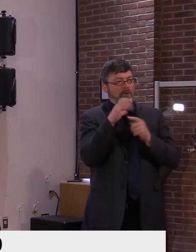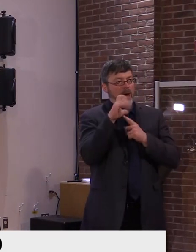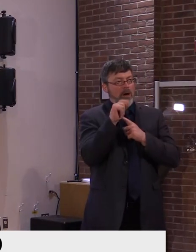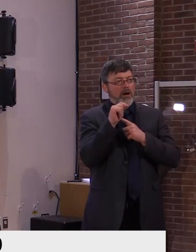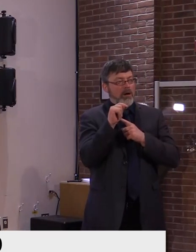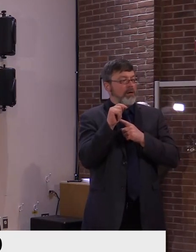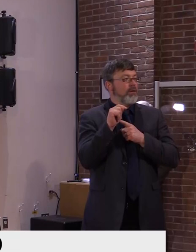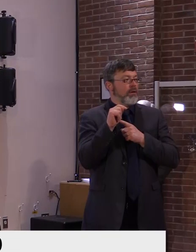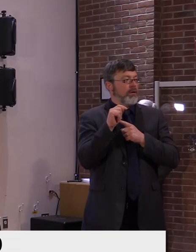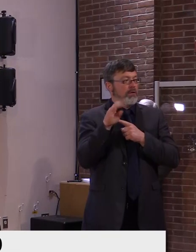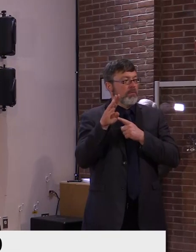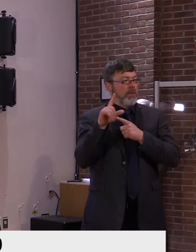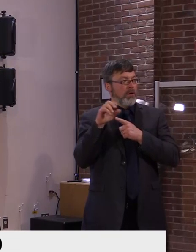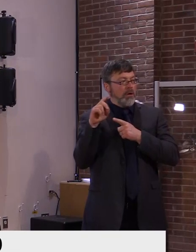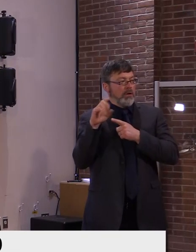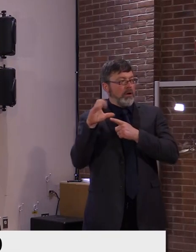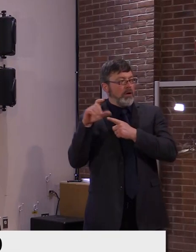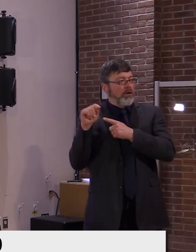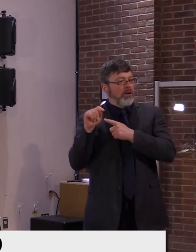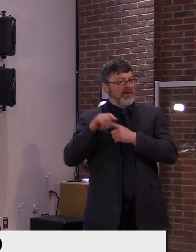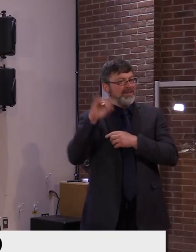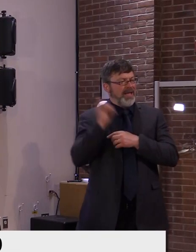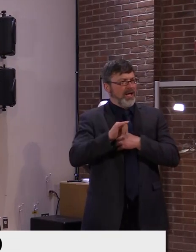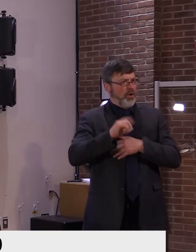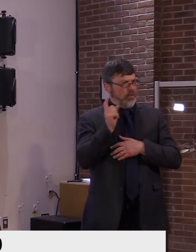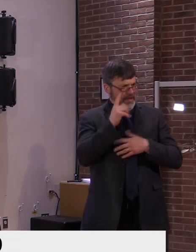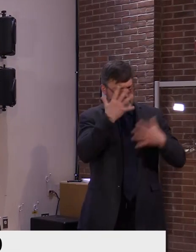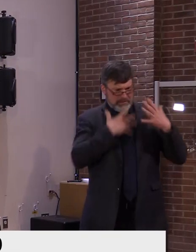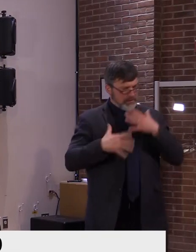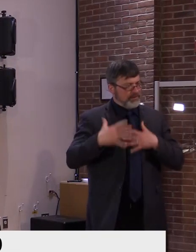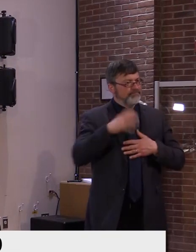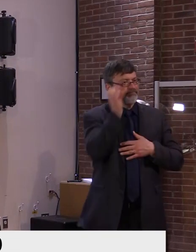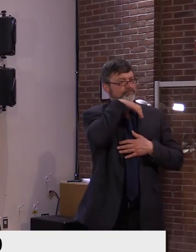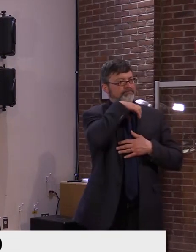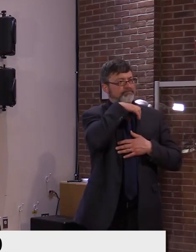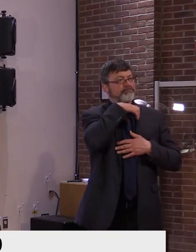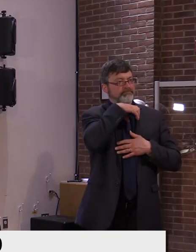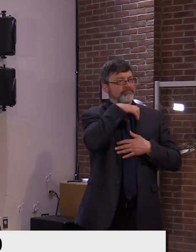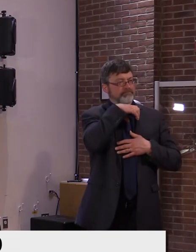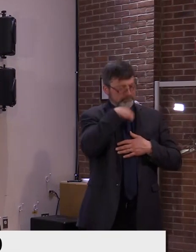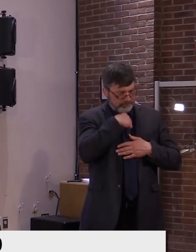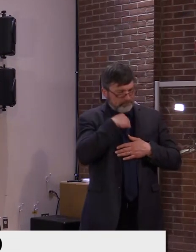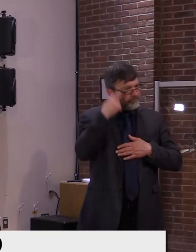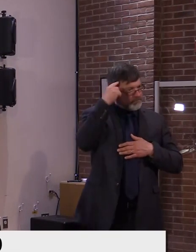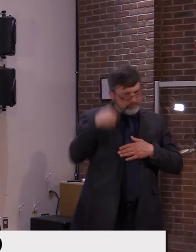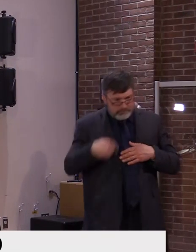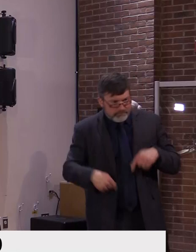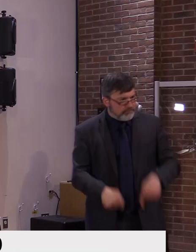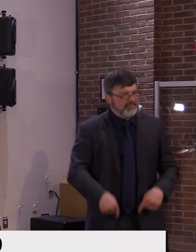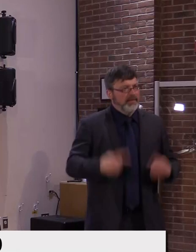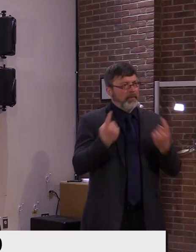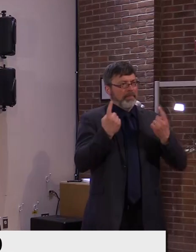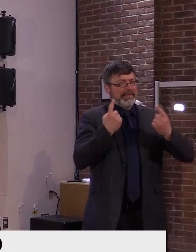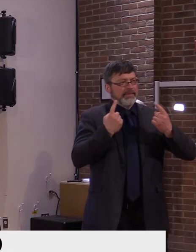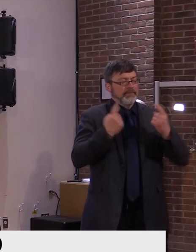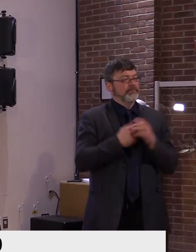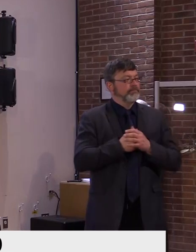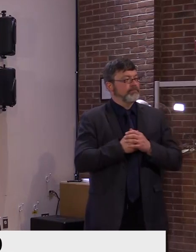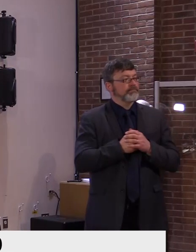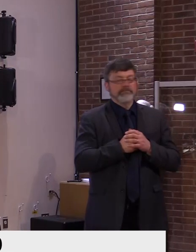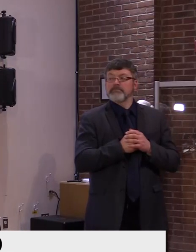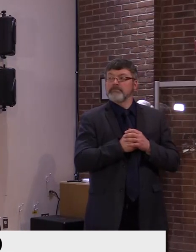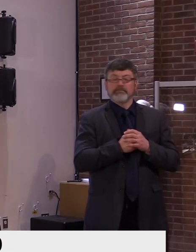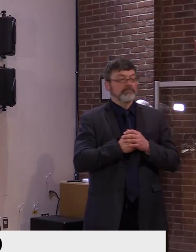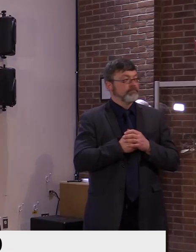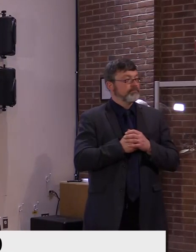more unusual or atypical places at a time when people's platelet counts, platelets being that part of your blood that